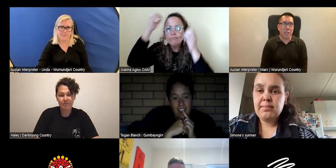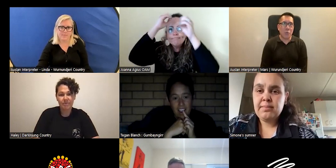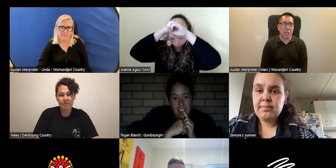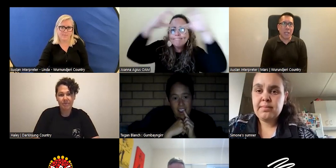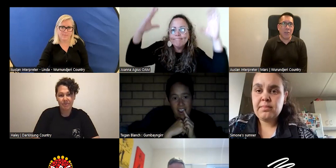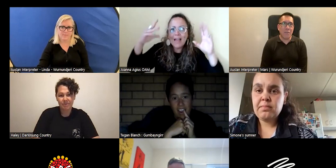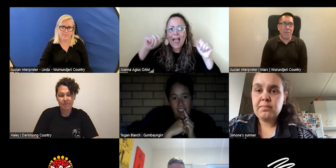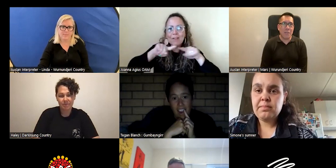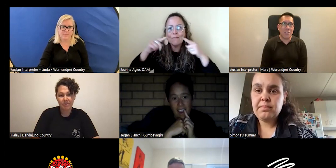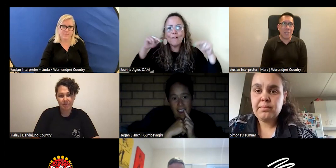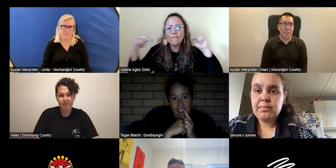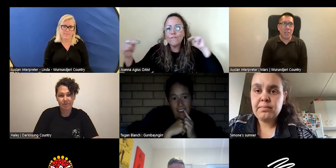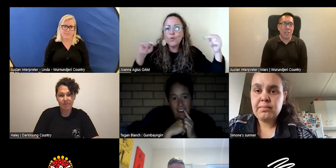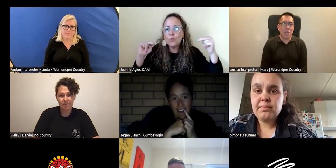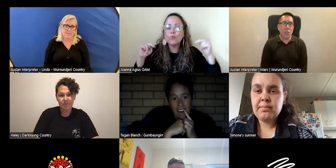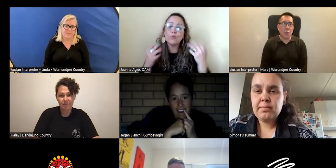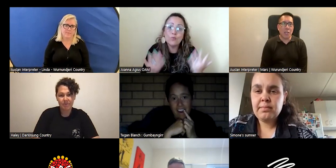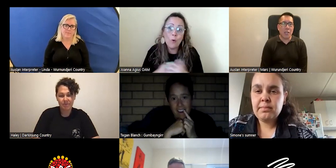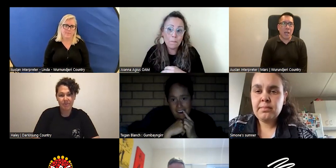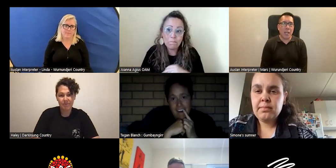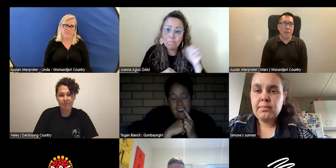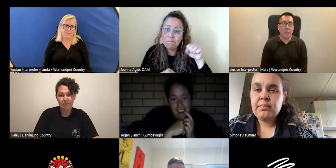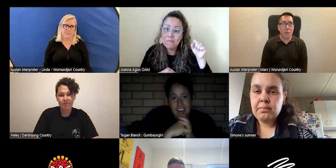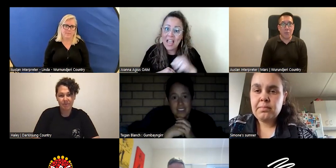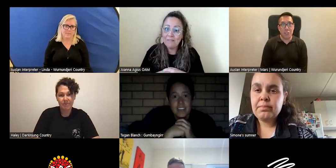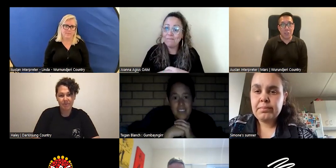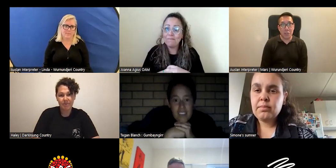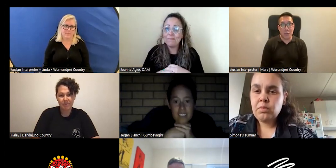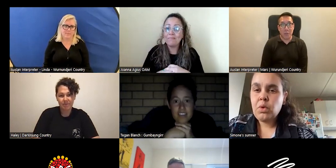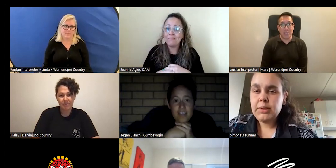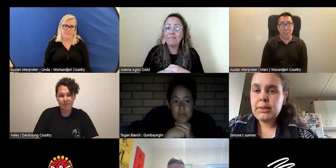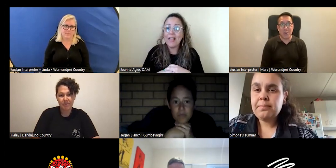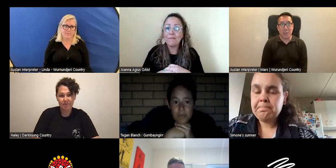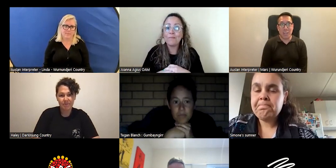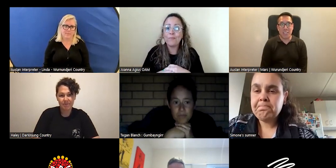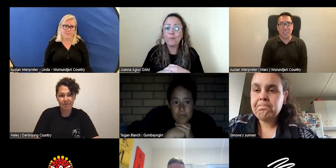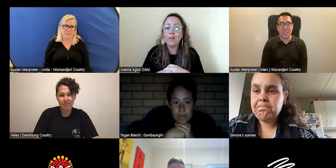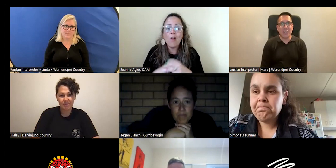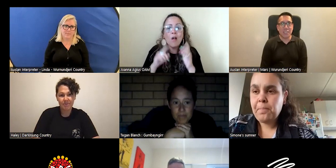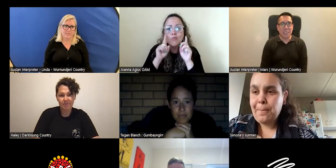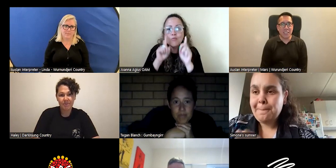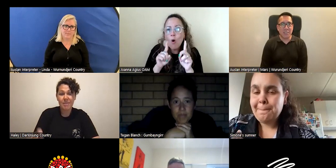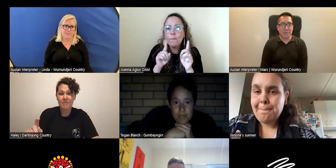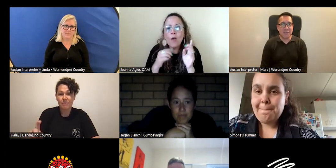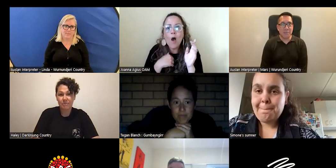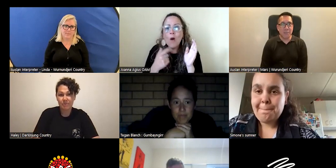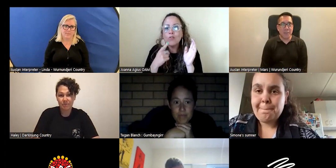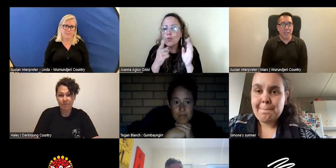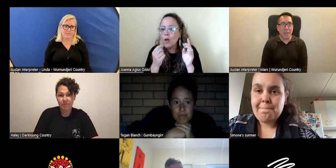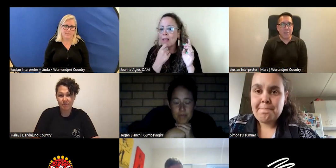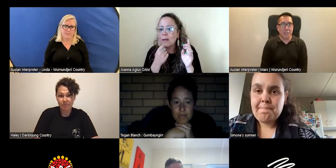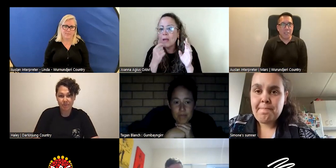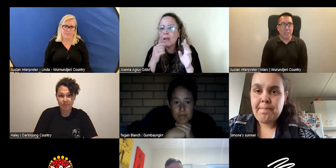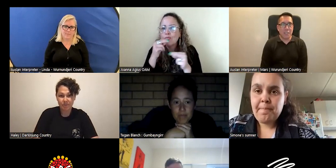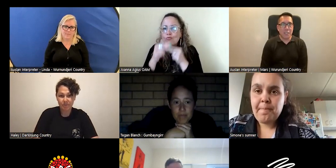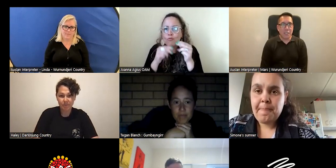you read or hear information out there, you get a mental vision of what that's going to look like. So, yeah.